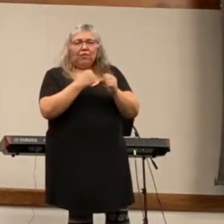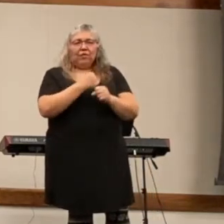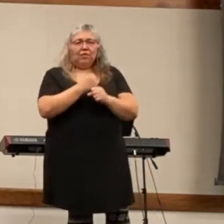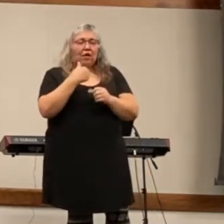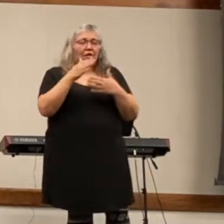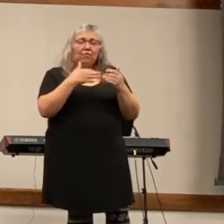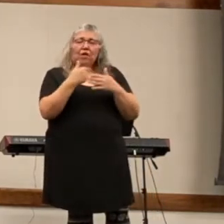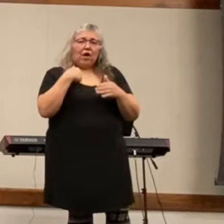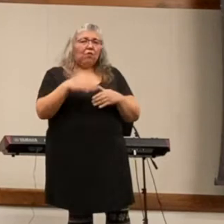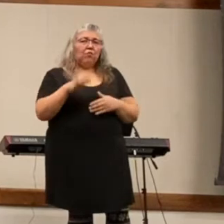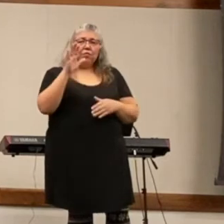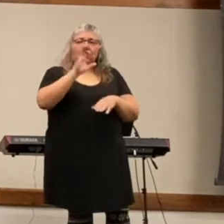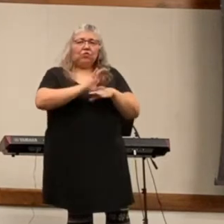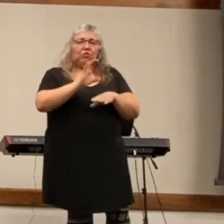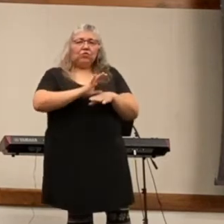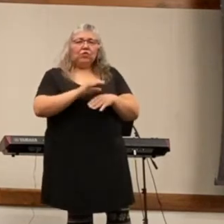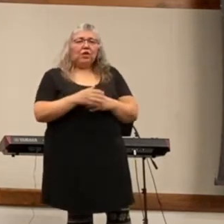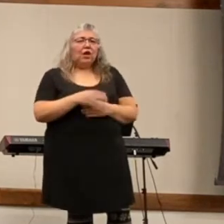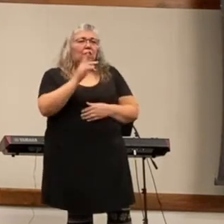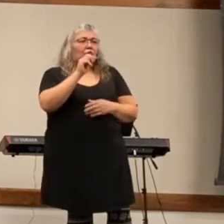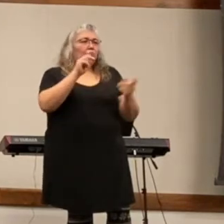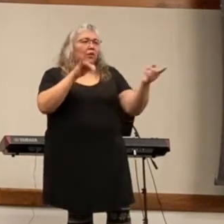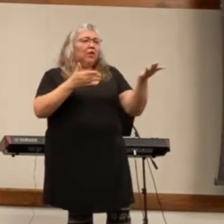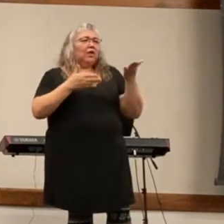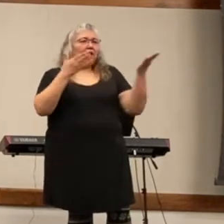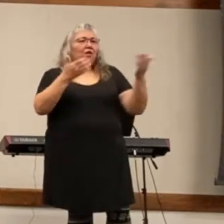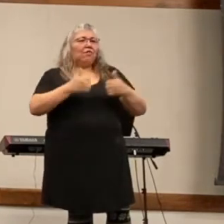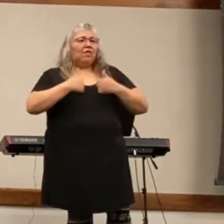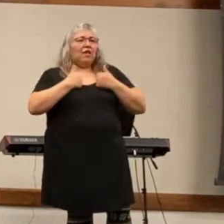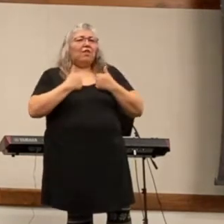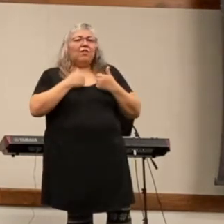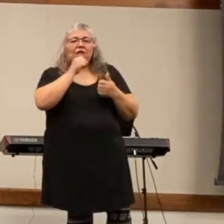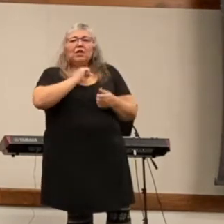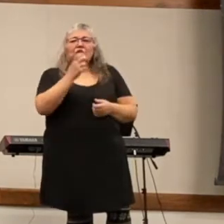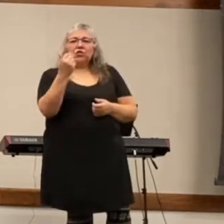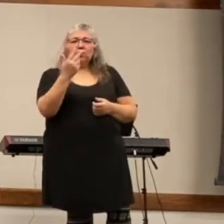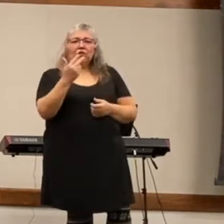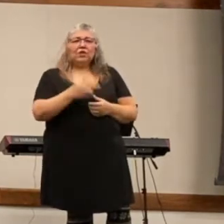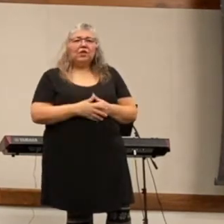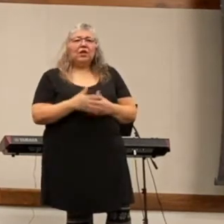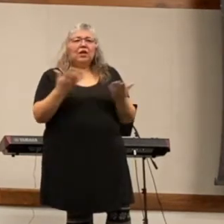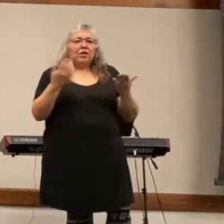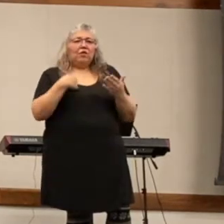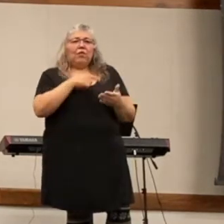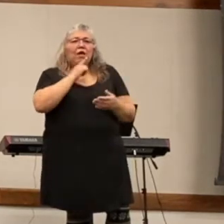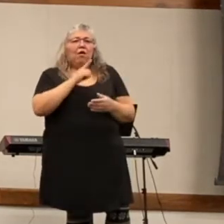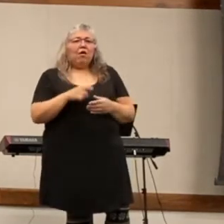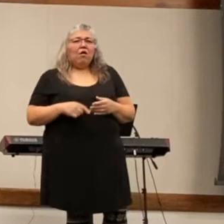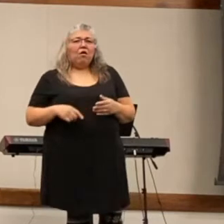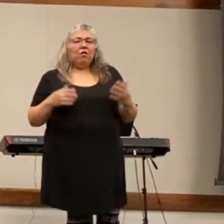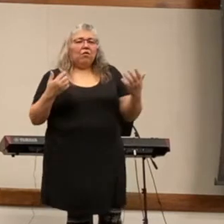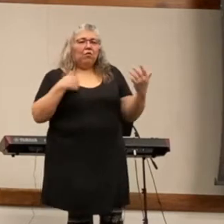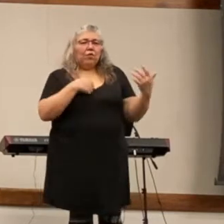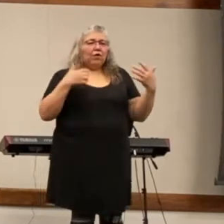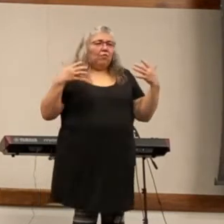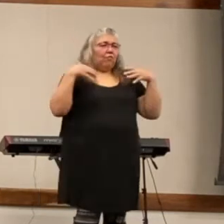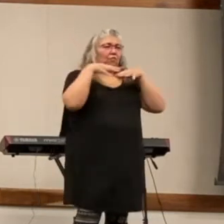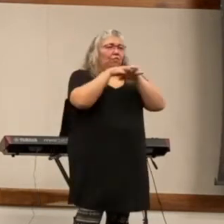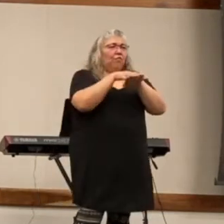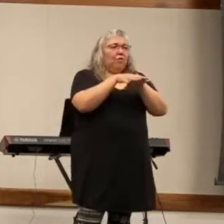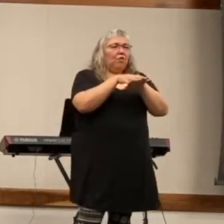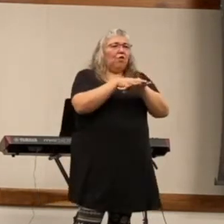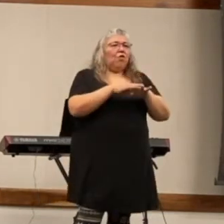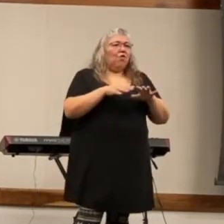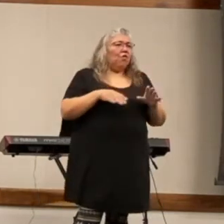grew up in the church, and Trudy gave her life at the age of 13, and you know, and here we are, we're combining forces, you know, Wonder